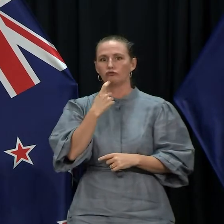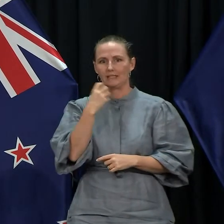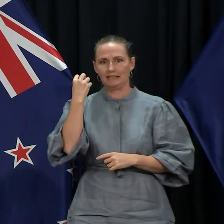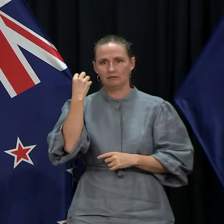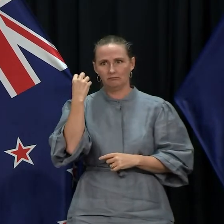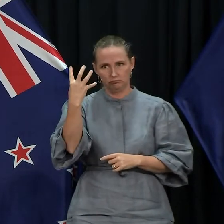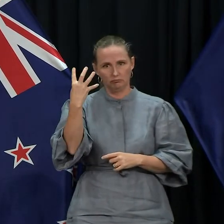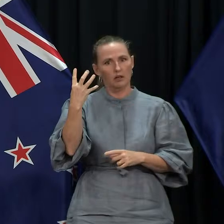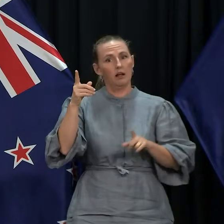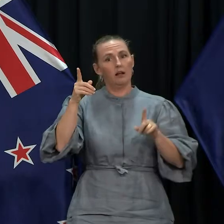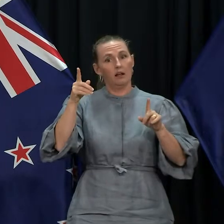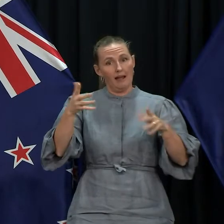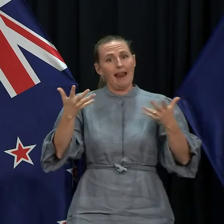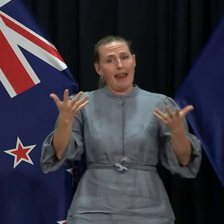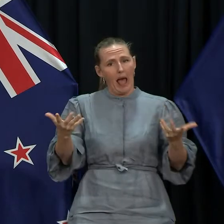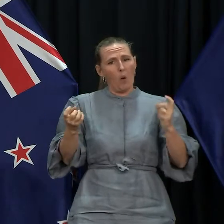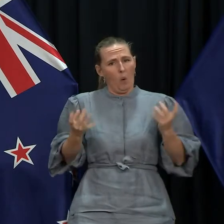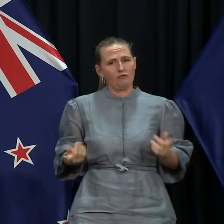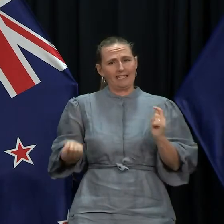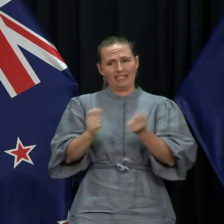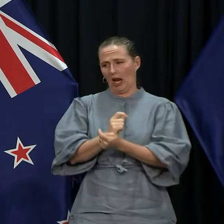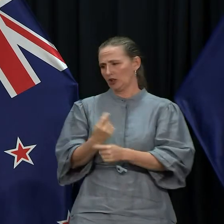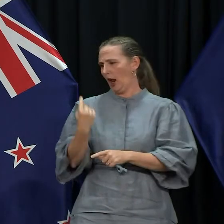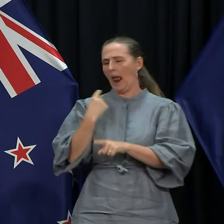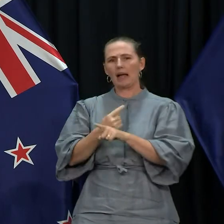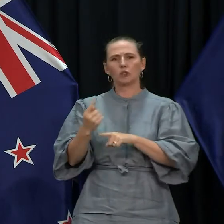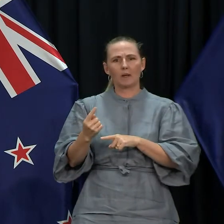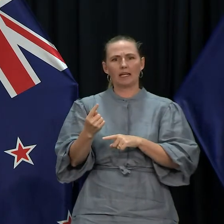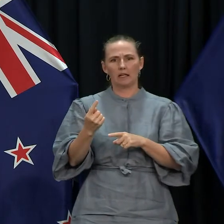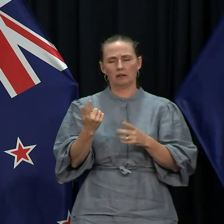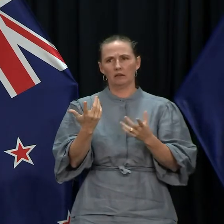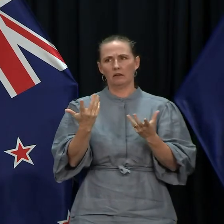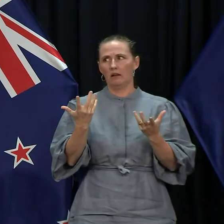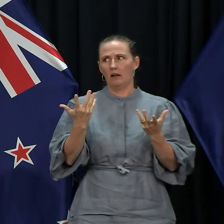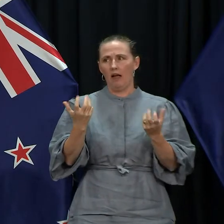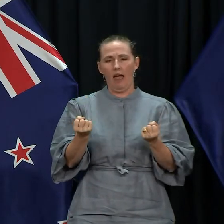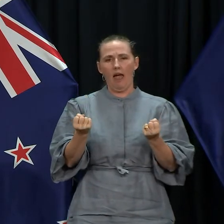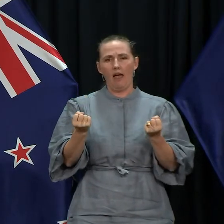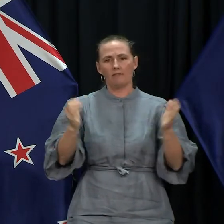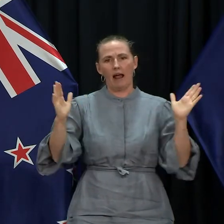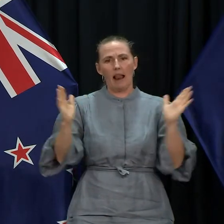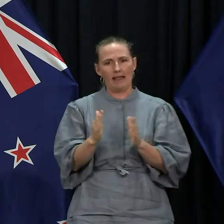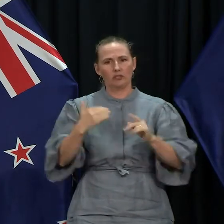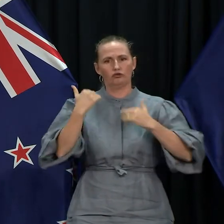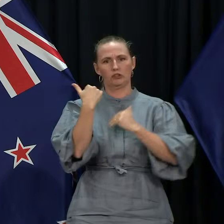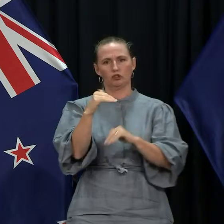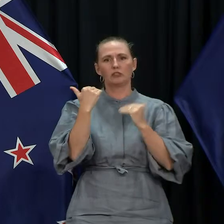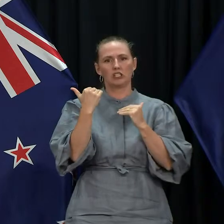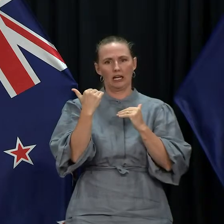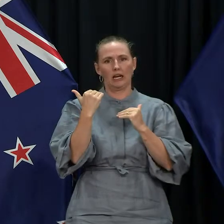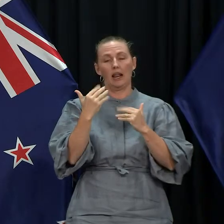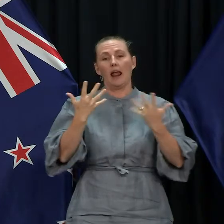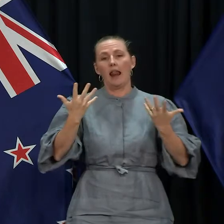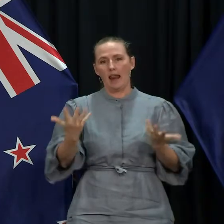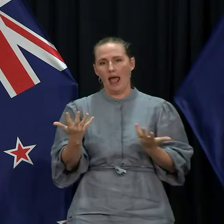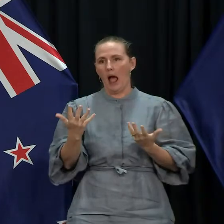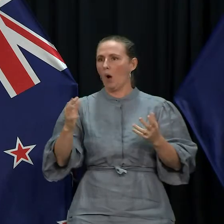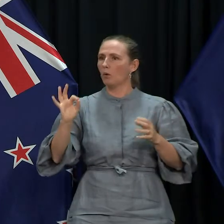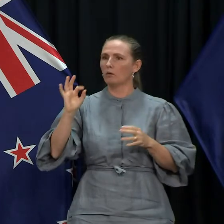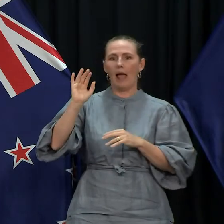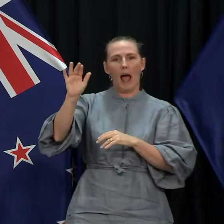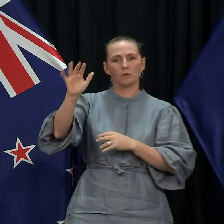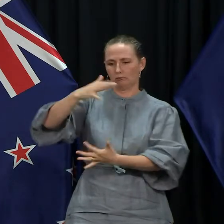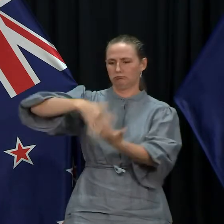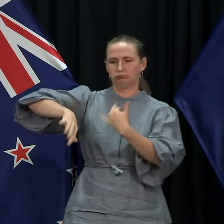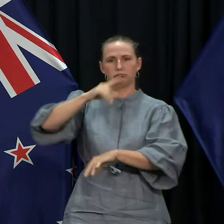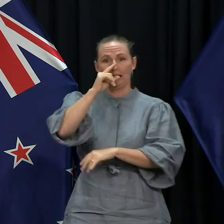with an increase in indoor gathering limits and the lifting of all restrictions on outdoor gatherings. But it was also about the fact that COVID was having